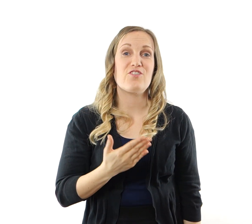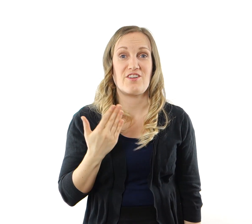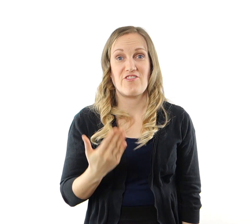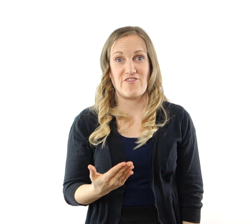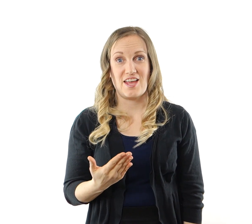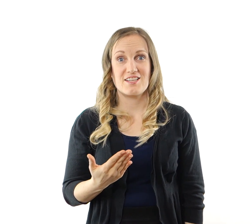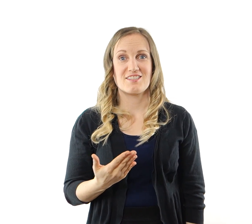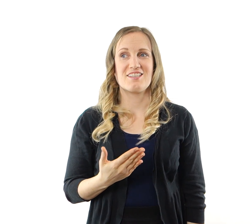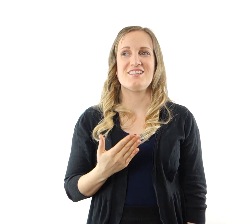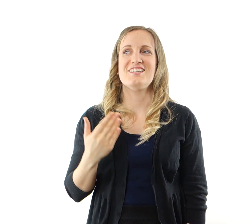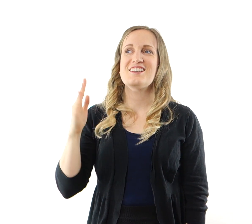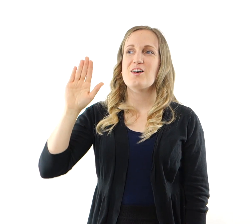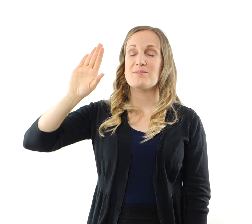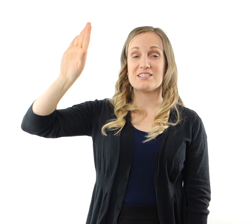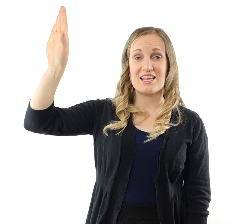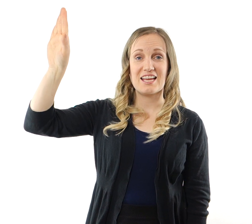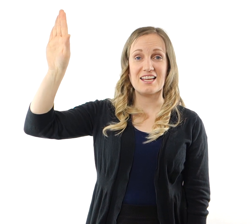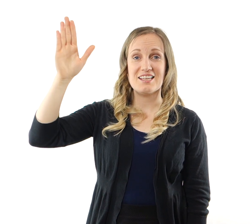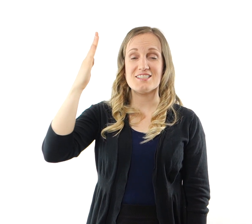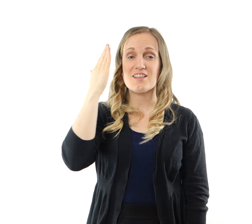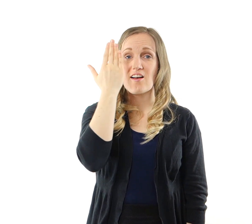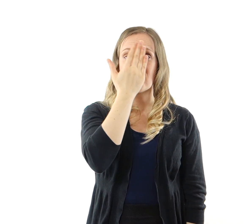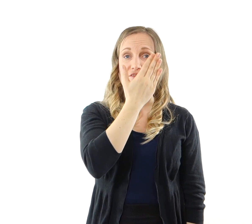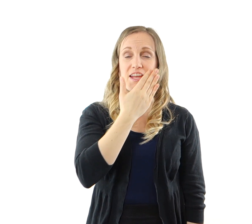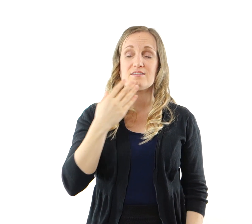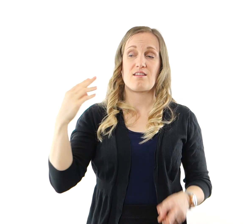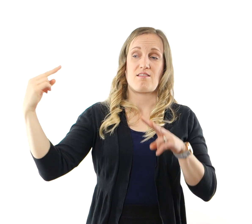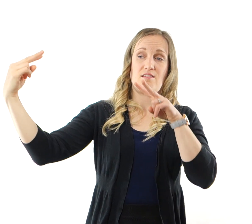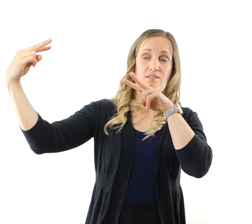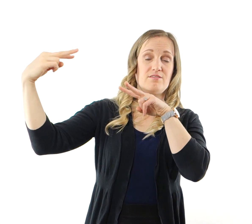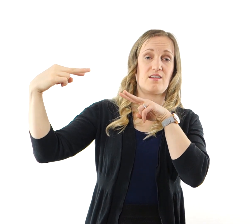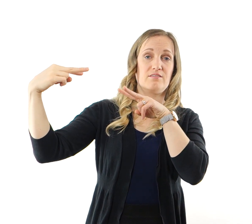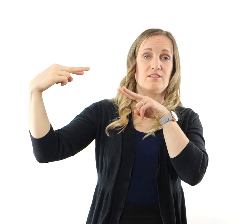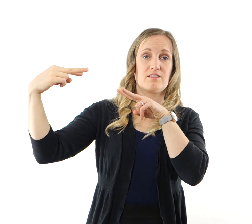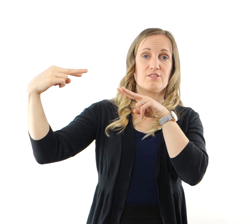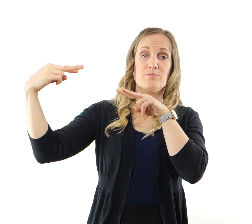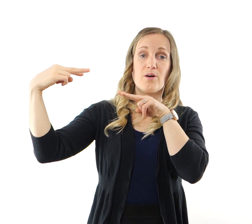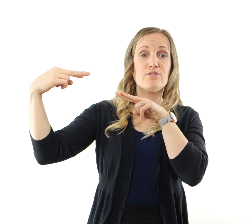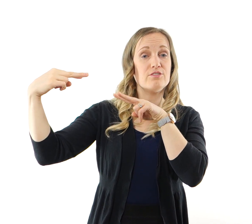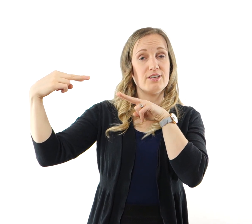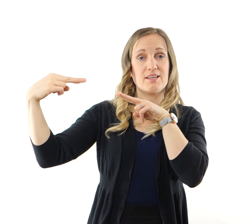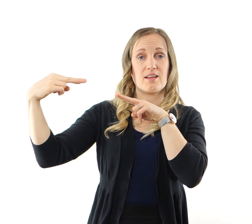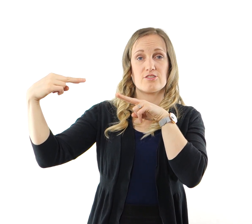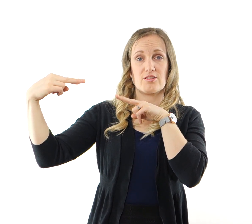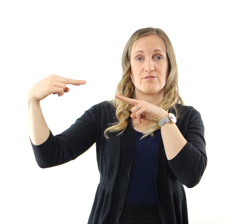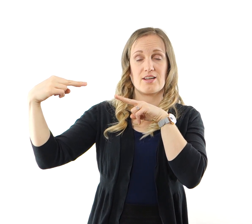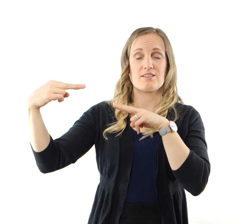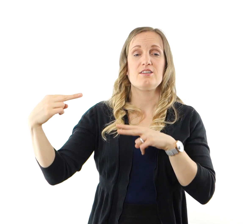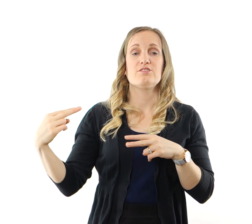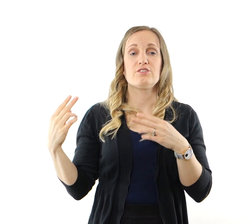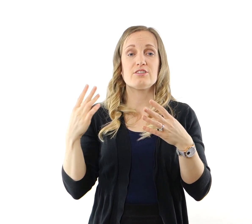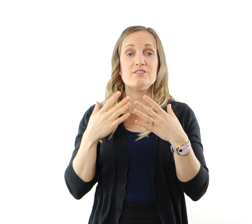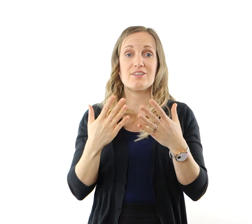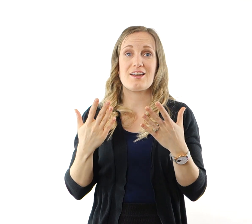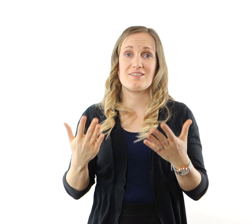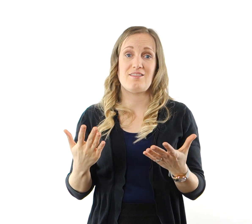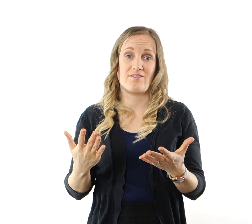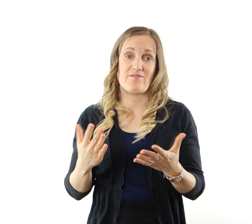of their face. But it's his face, and then you sign look. You both are looking at each other, right? So you're gonna look at his loving